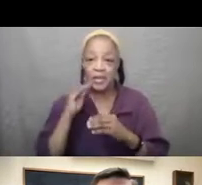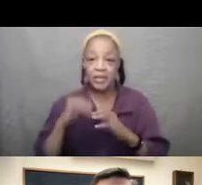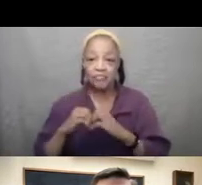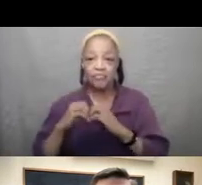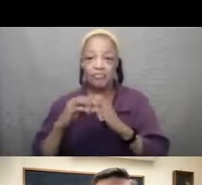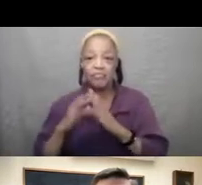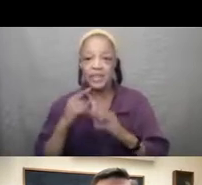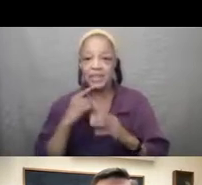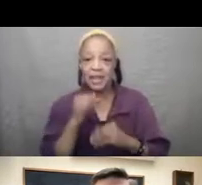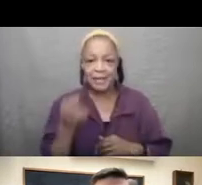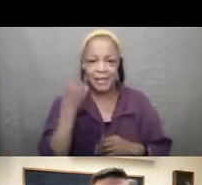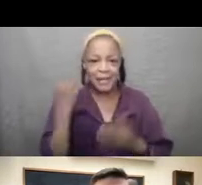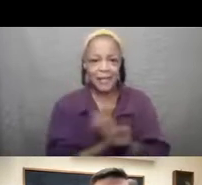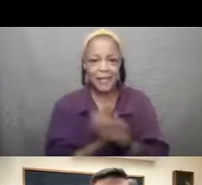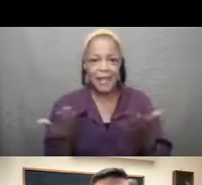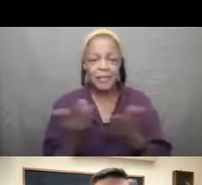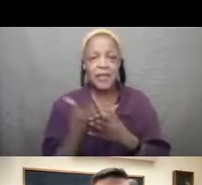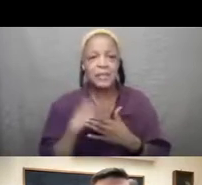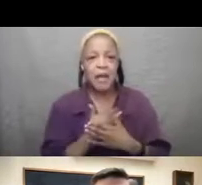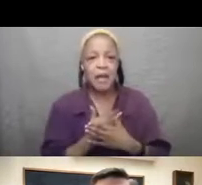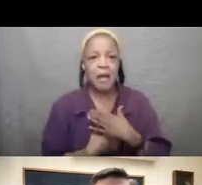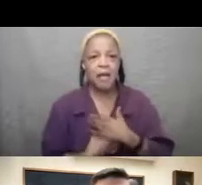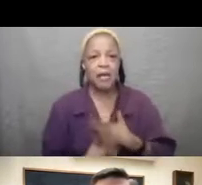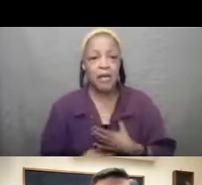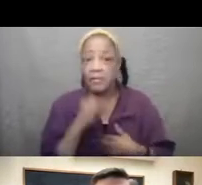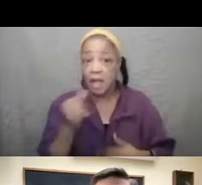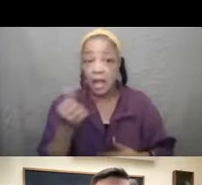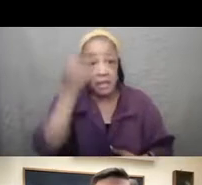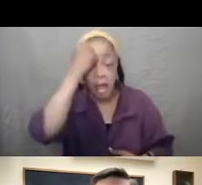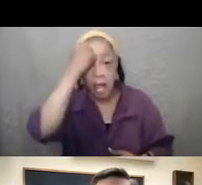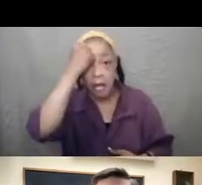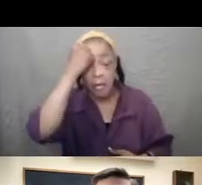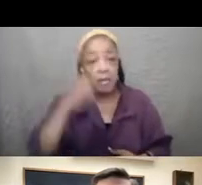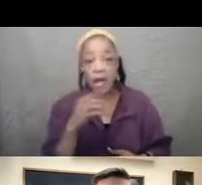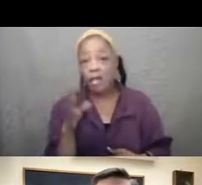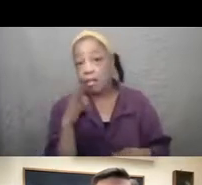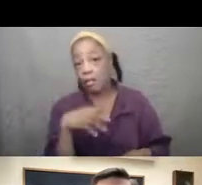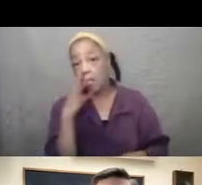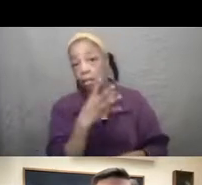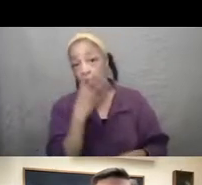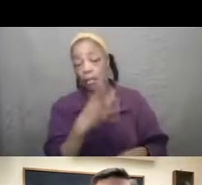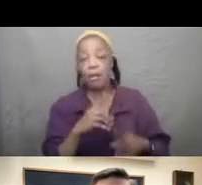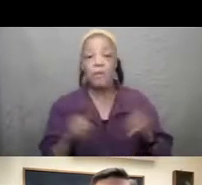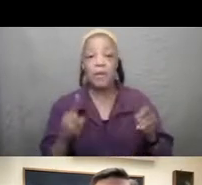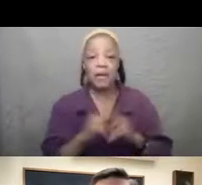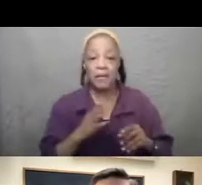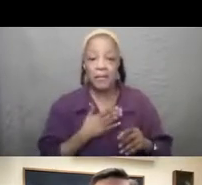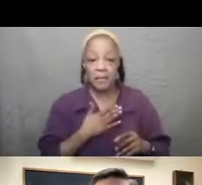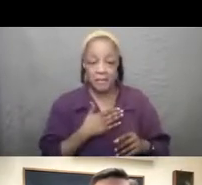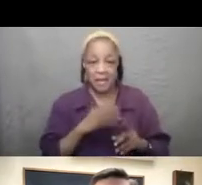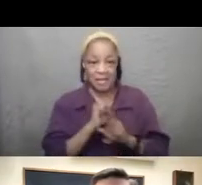anything because of my hunger. I wasn't dumb. It wasn't a lack of interest. My condition didn't allow me an